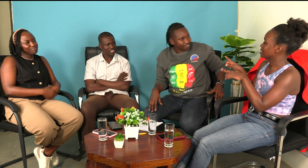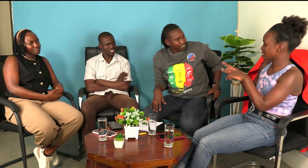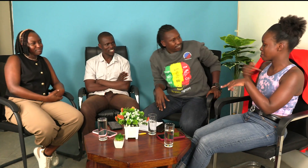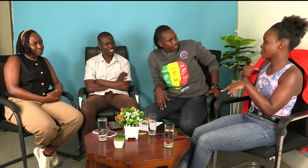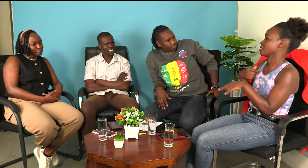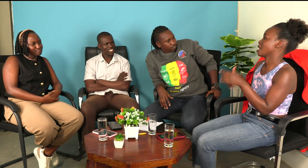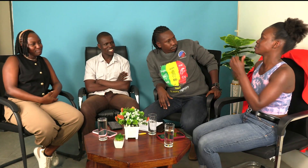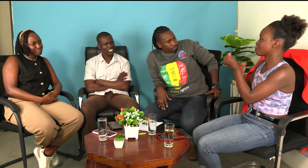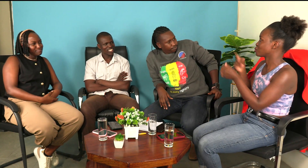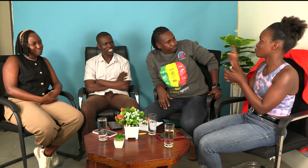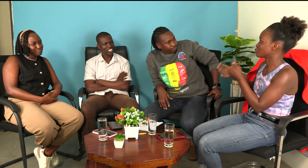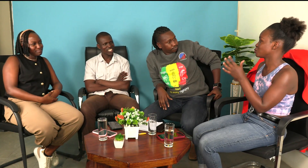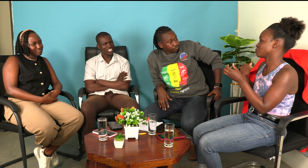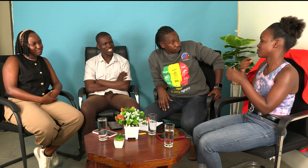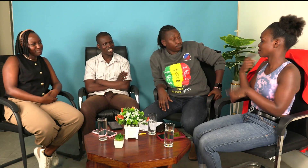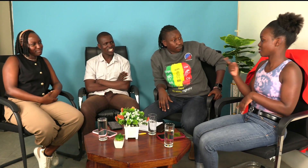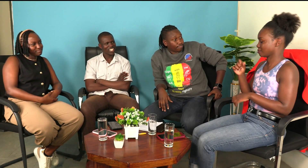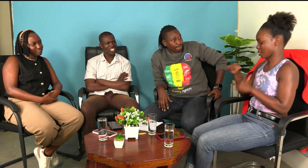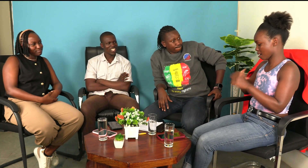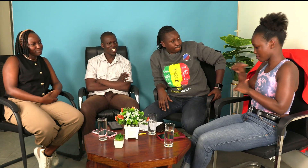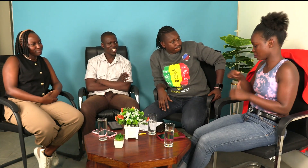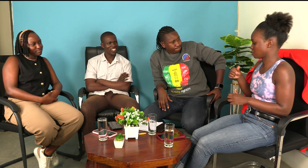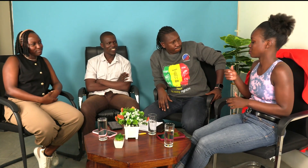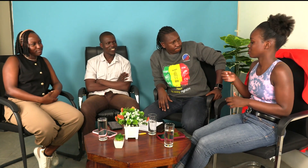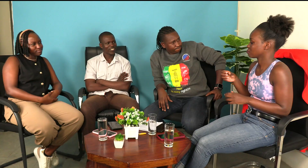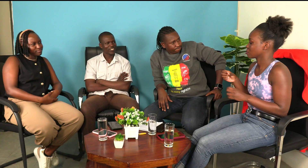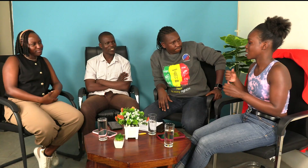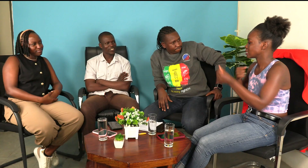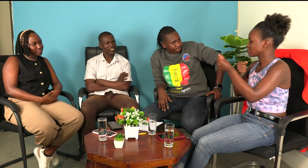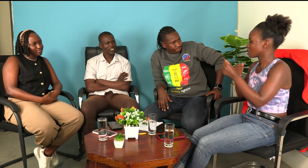see it's special. Wait. I also need to add something on.